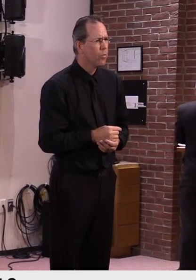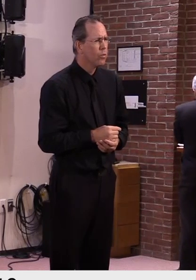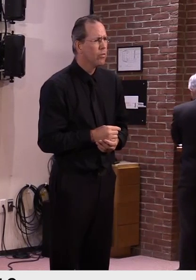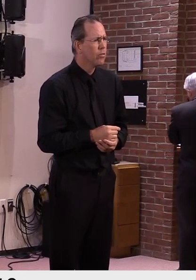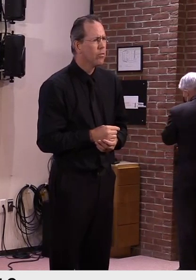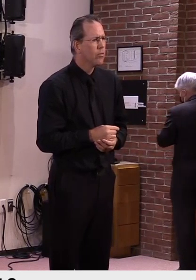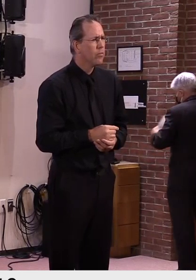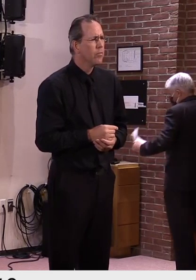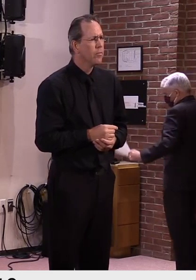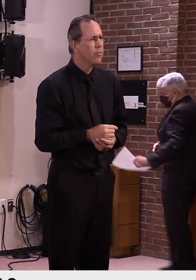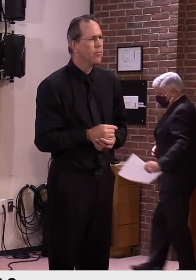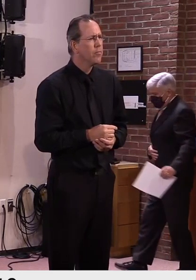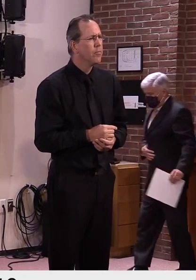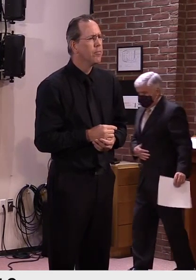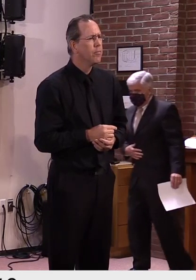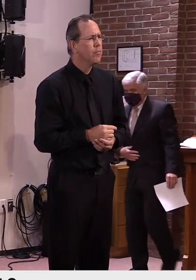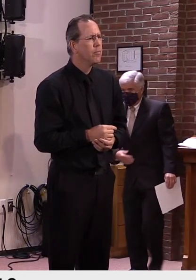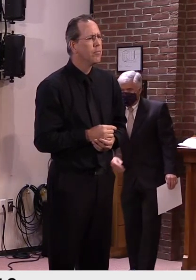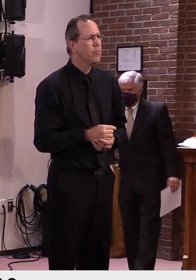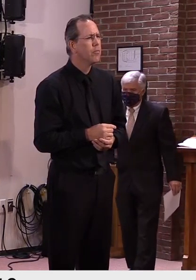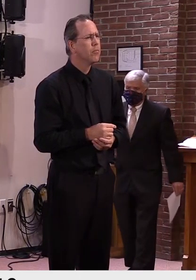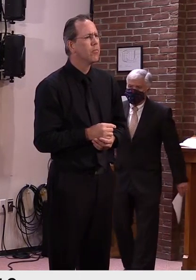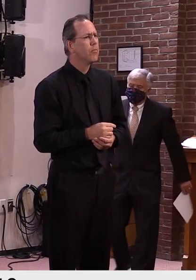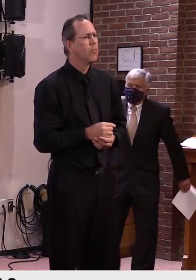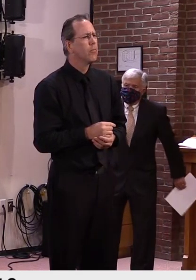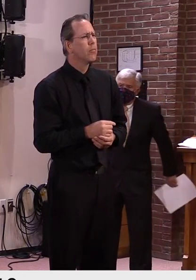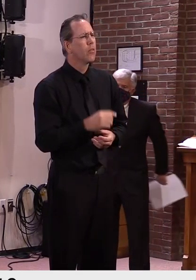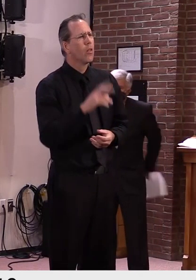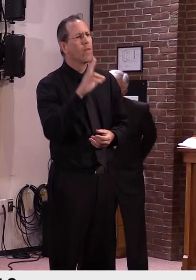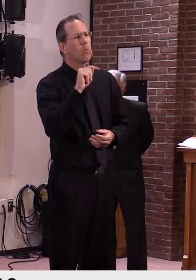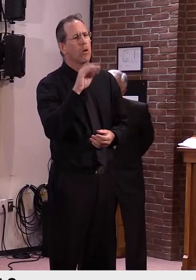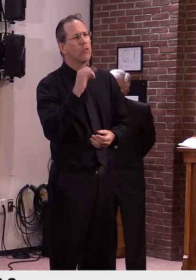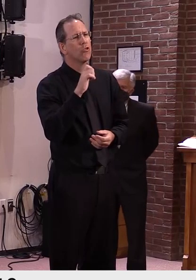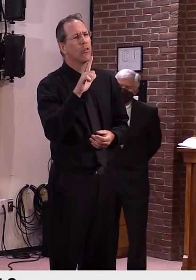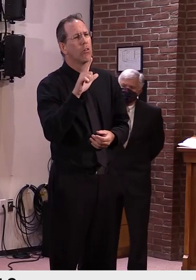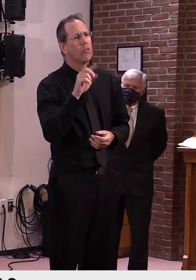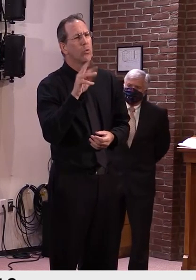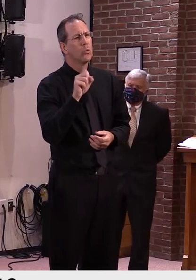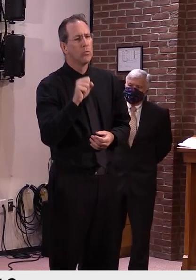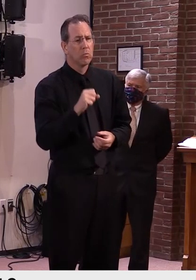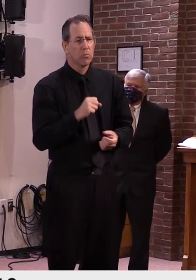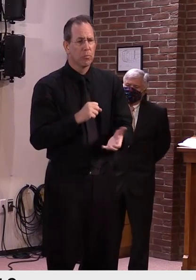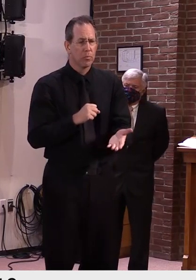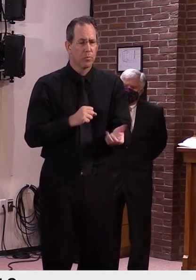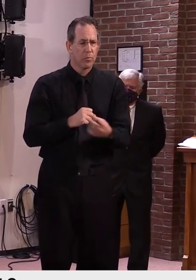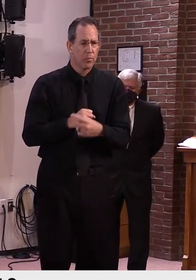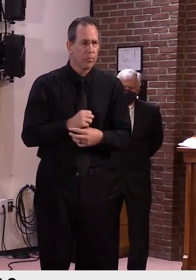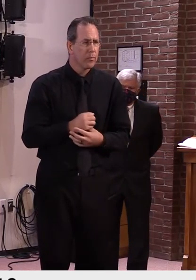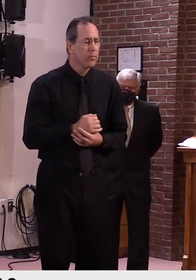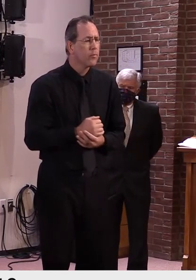This is a question for both either just the governor or for Dr. Levine.